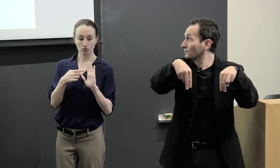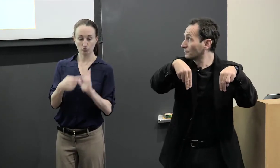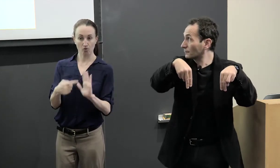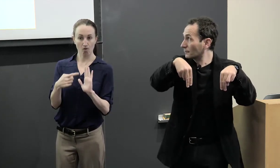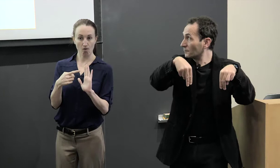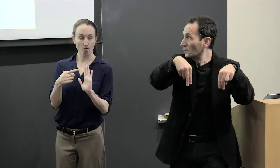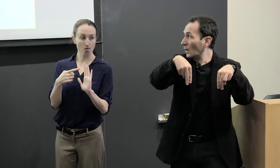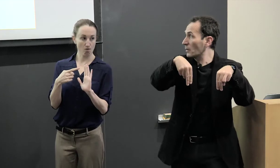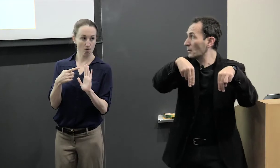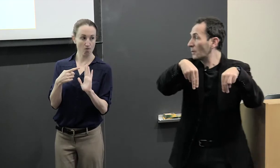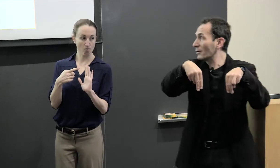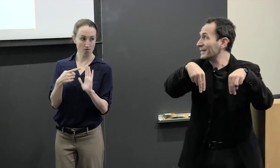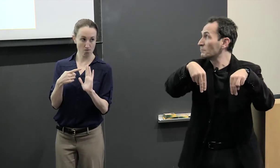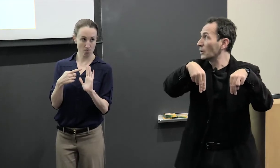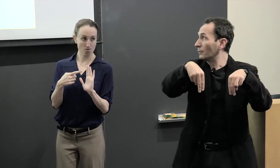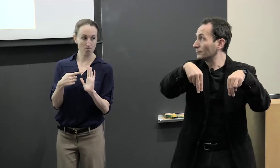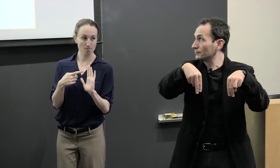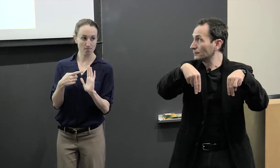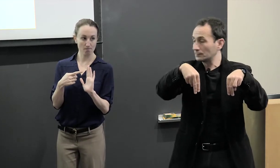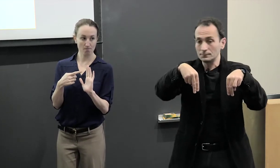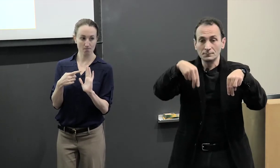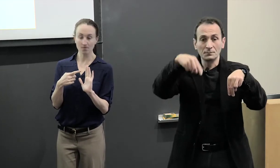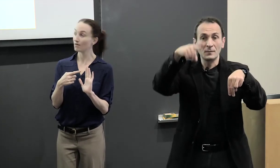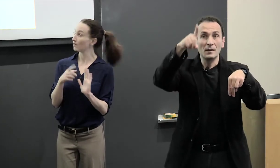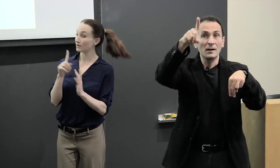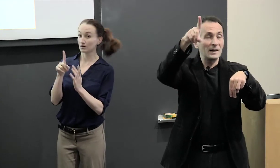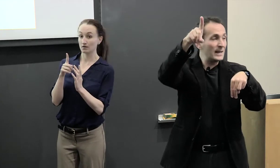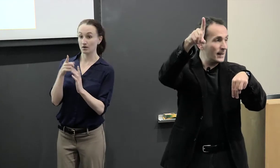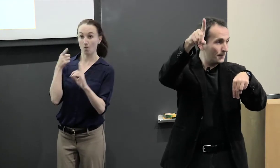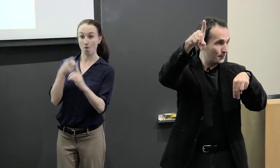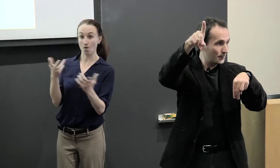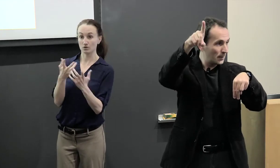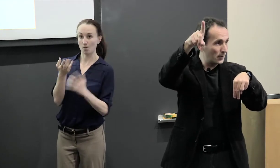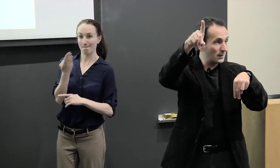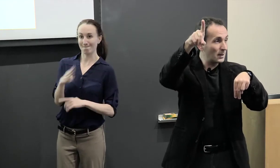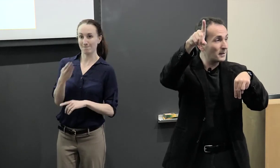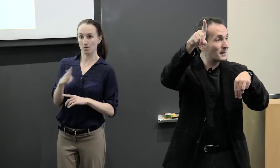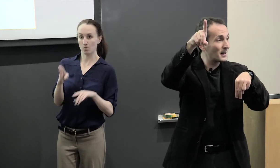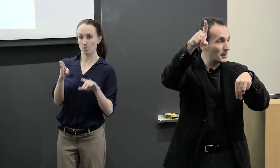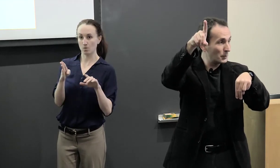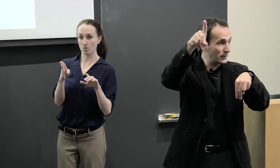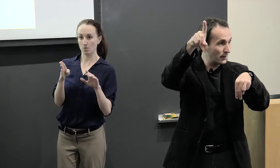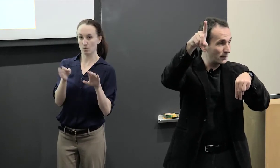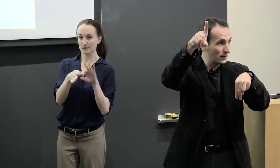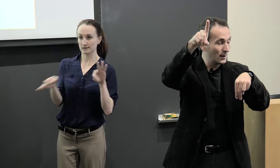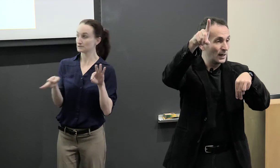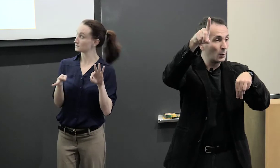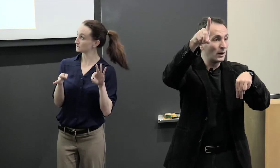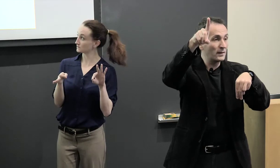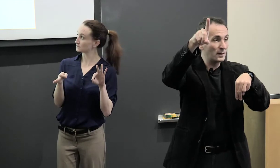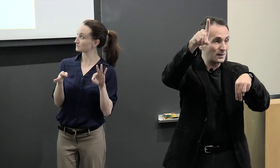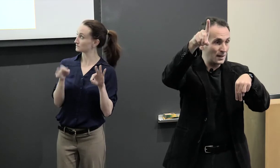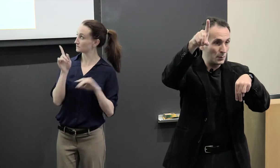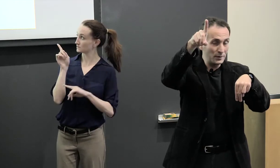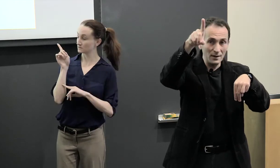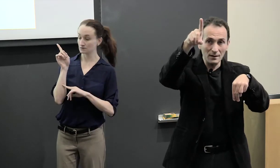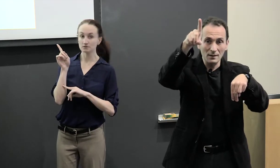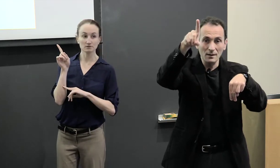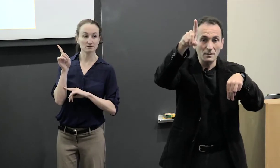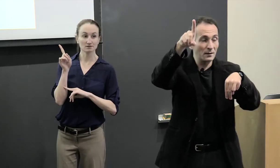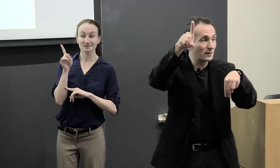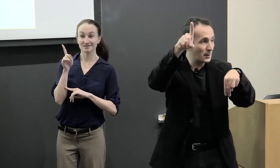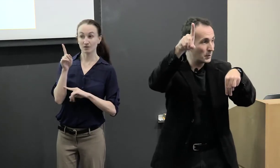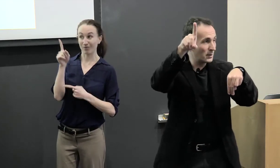be the part in blue. He, okay, now this is high pointing. Why is this high